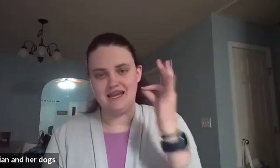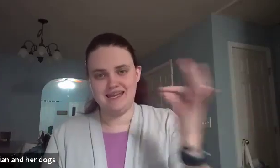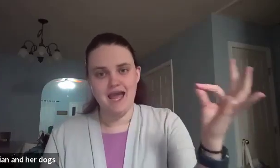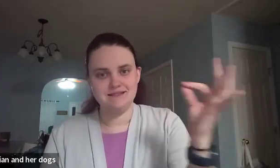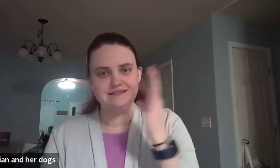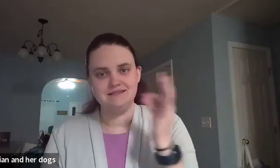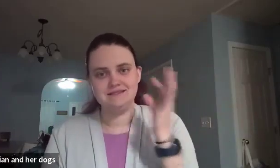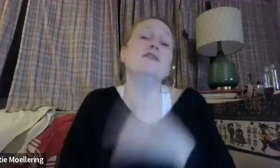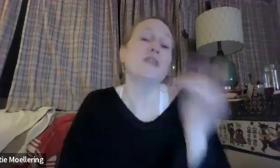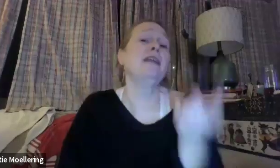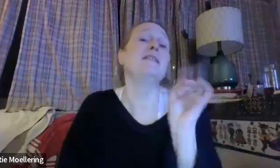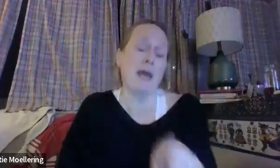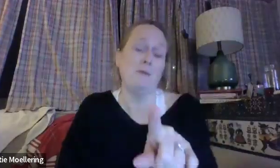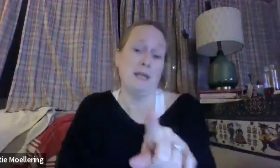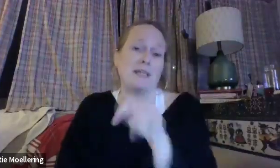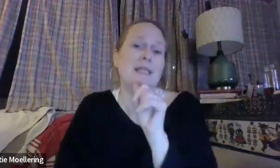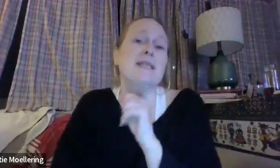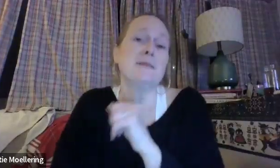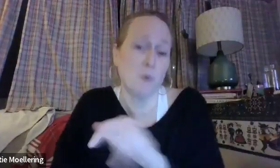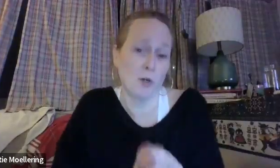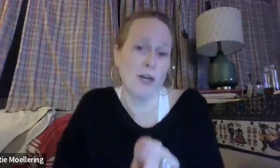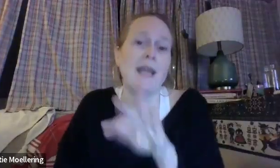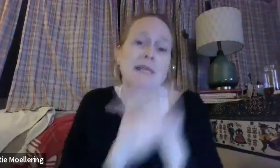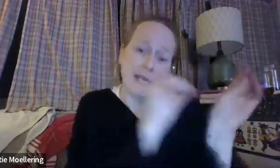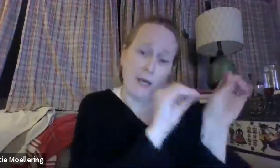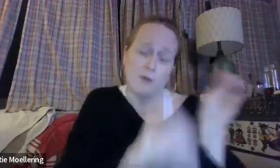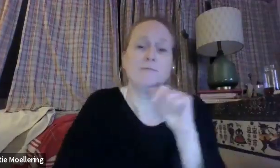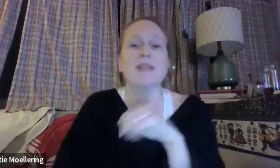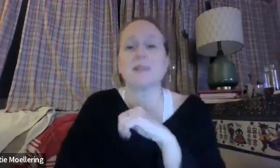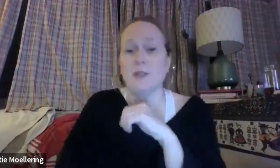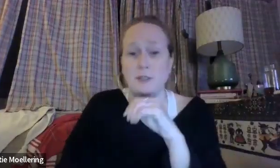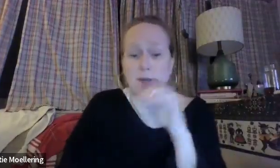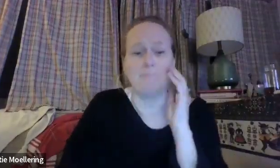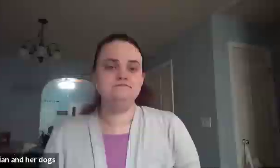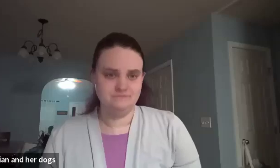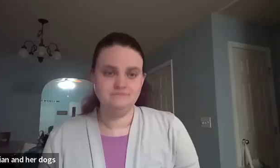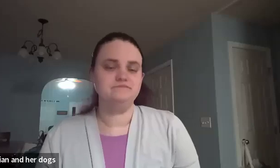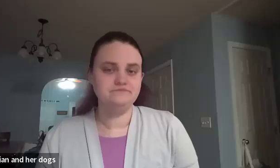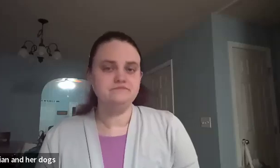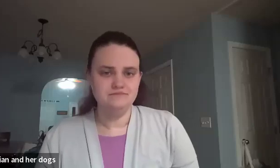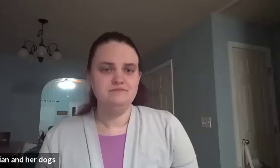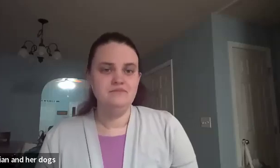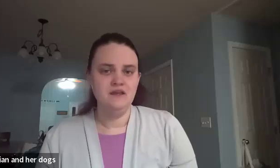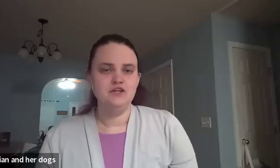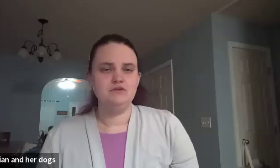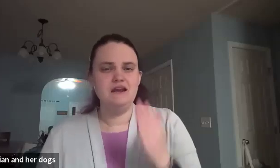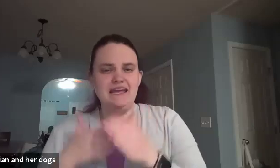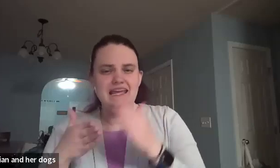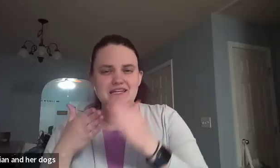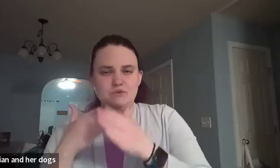that cats. And you're saying that one is the more ASL. That's the way Yeah. you would do it. Mhm. You kind of end